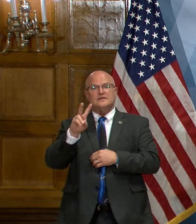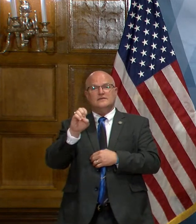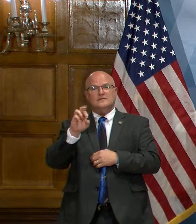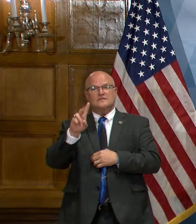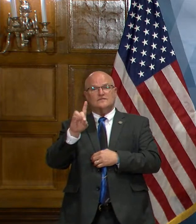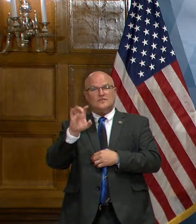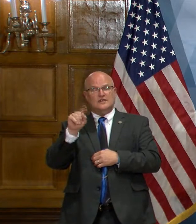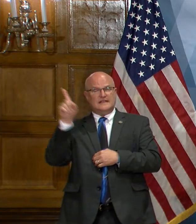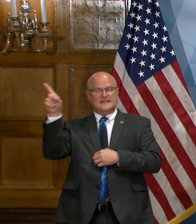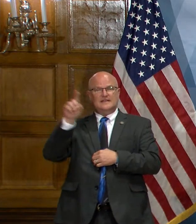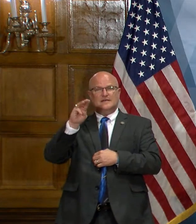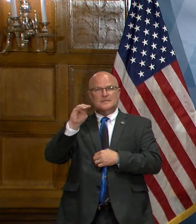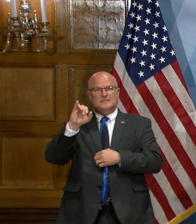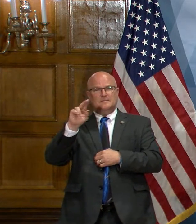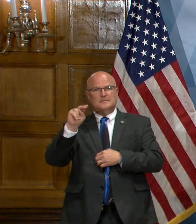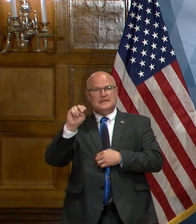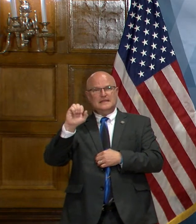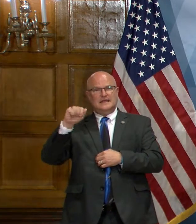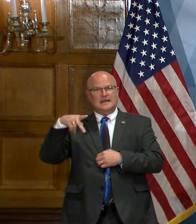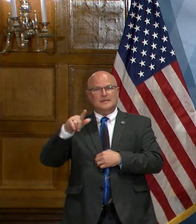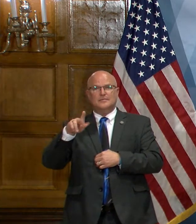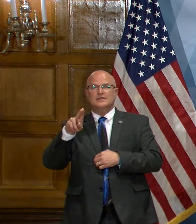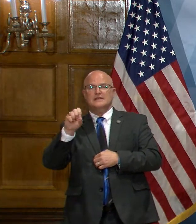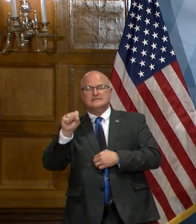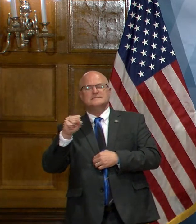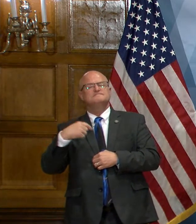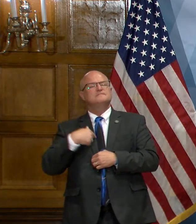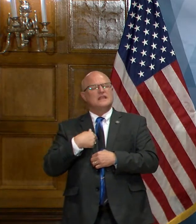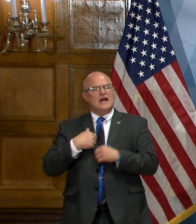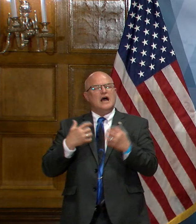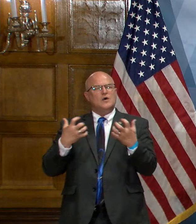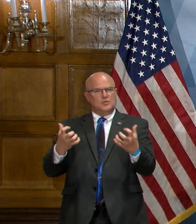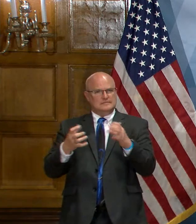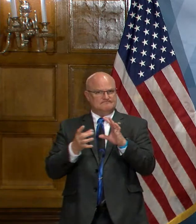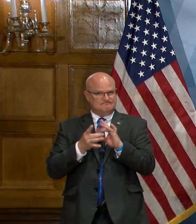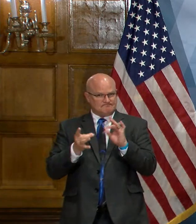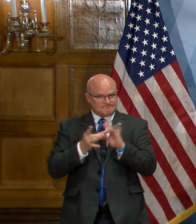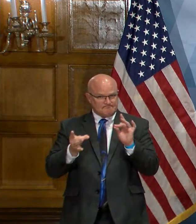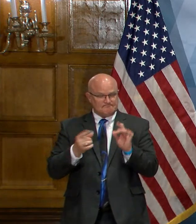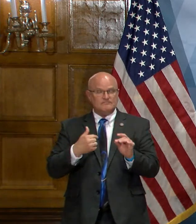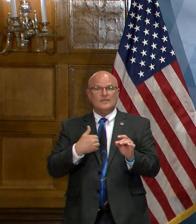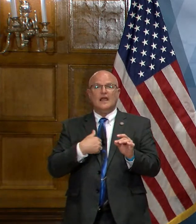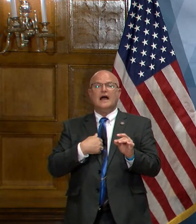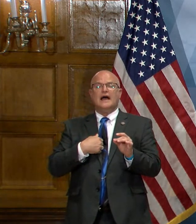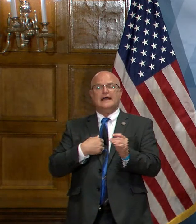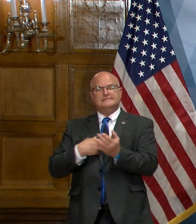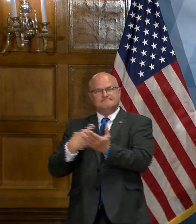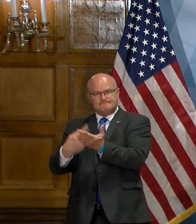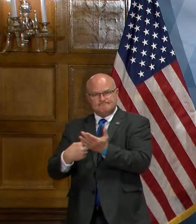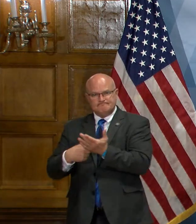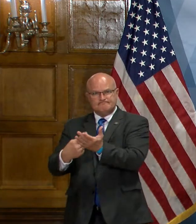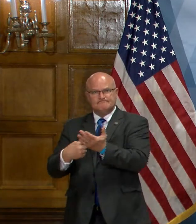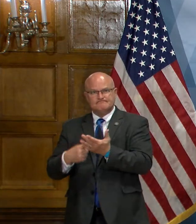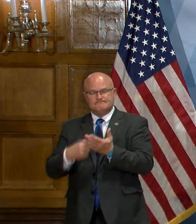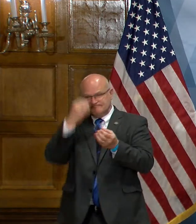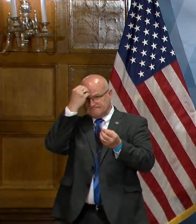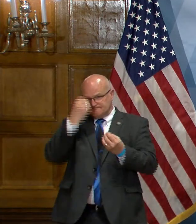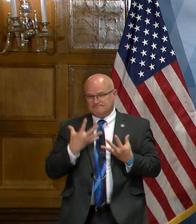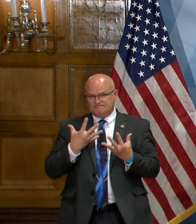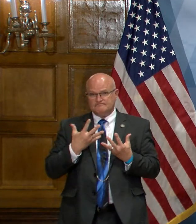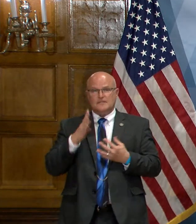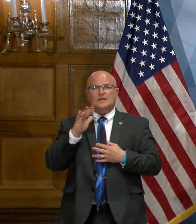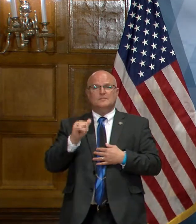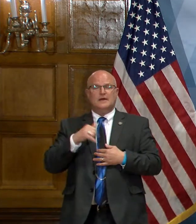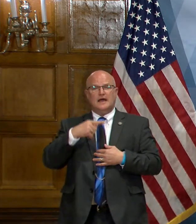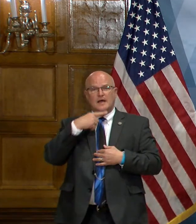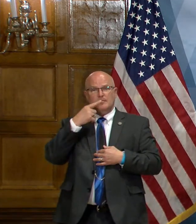in Minneapolis. I did want to say that I have conferred and I've been briefed by